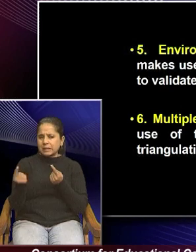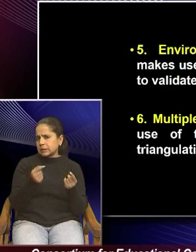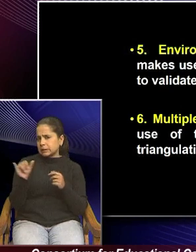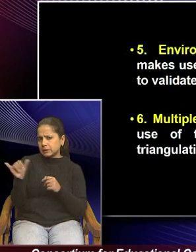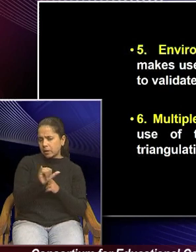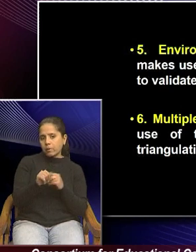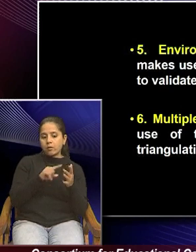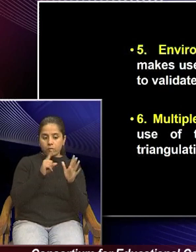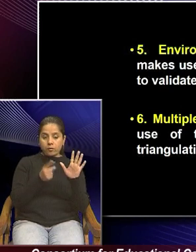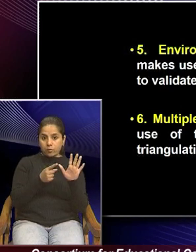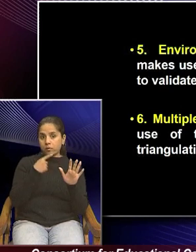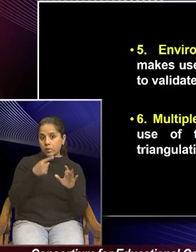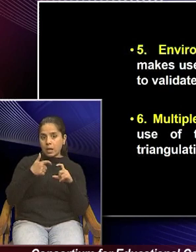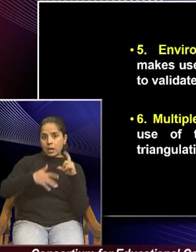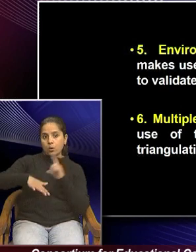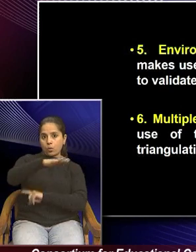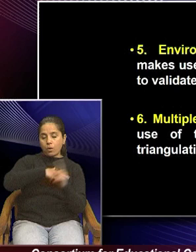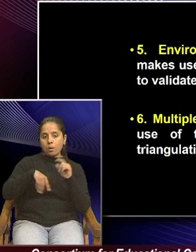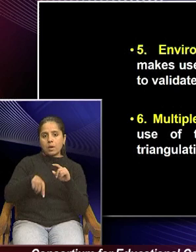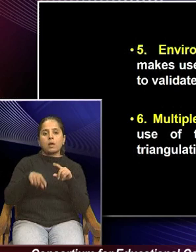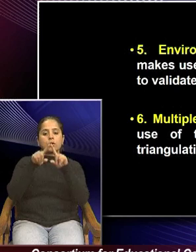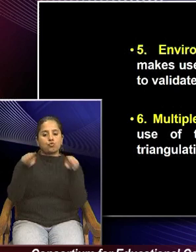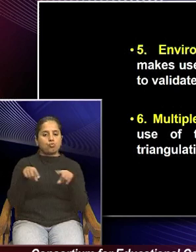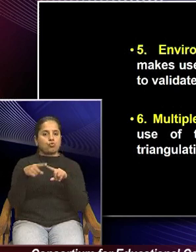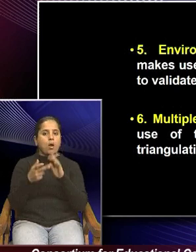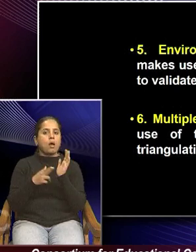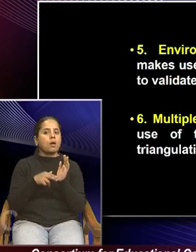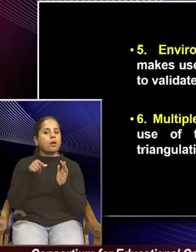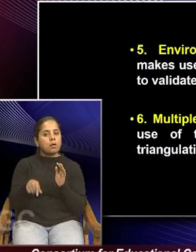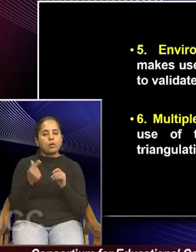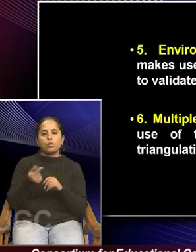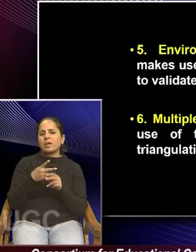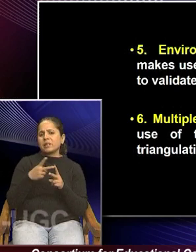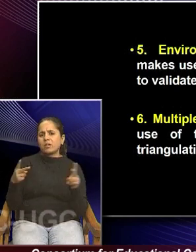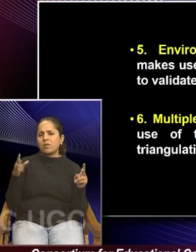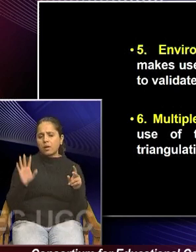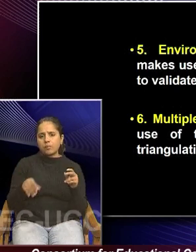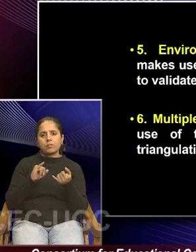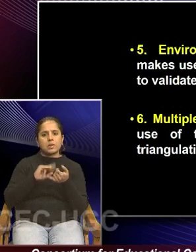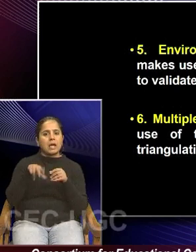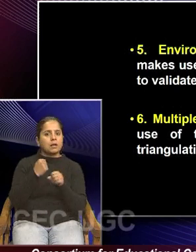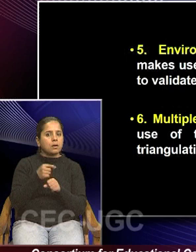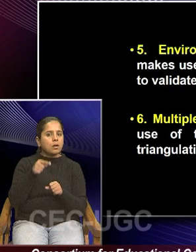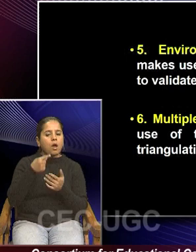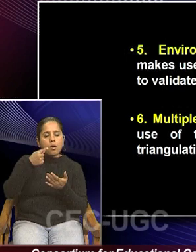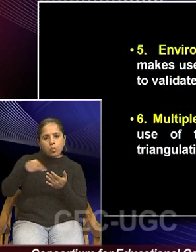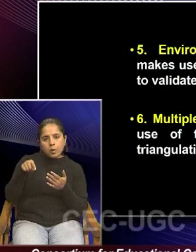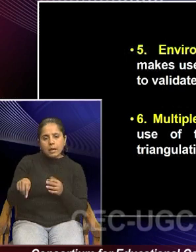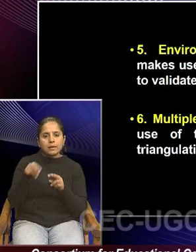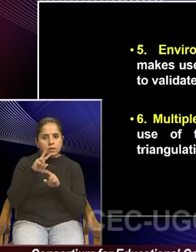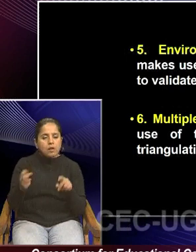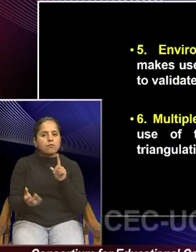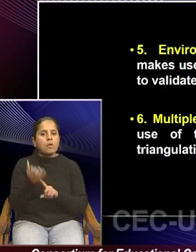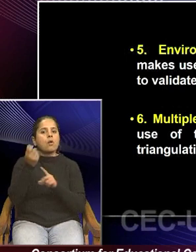Similarly, fifth one is environmental triangulation, which makes use of a variety of settings to validate research